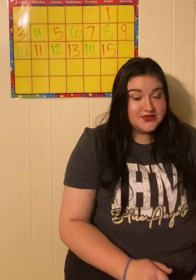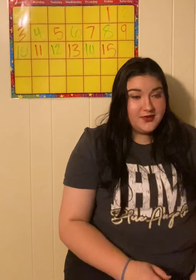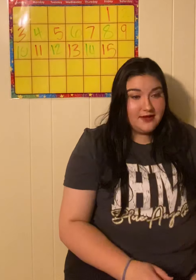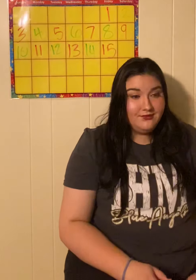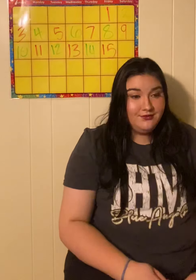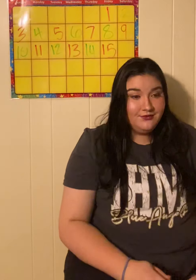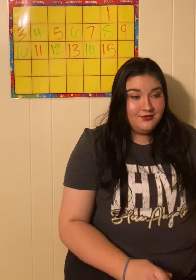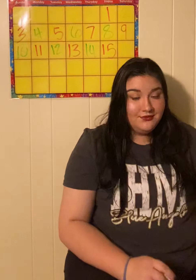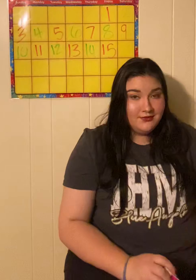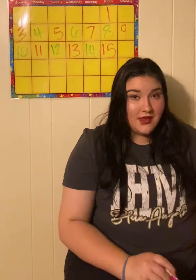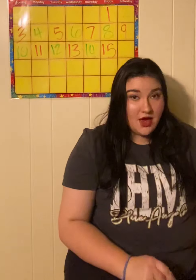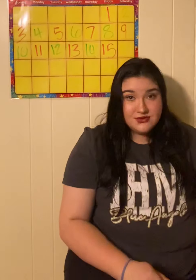Swim, ocean.